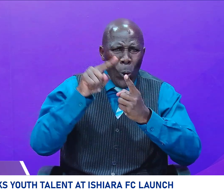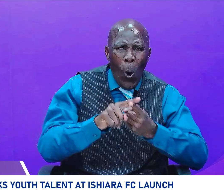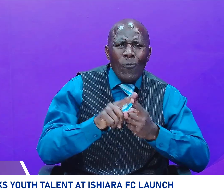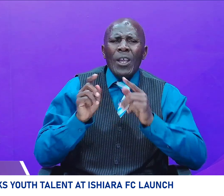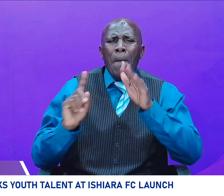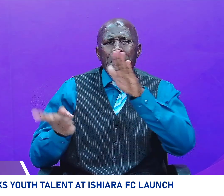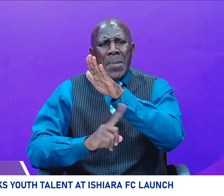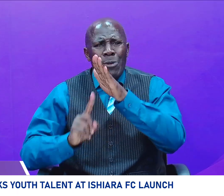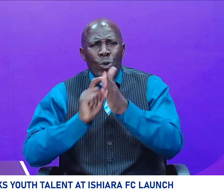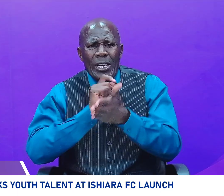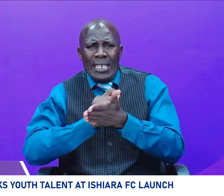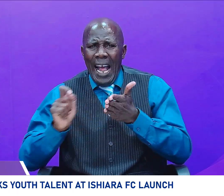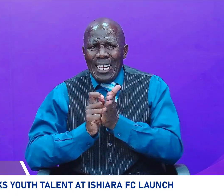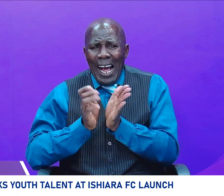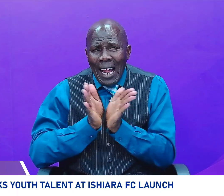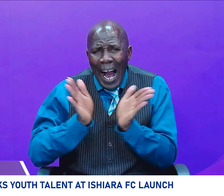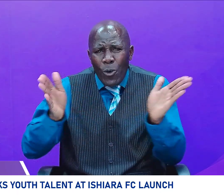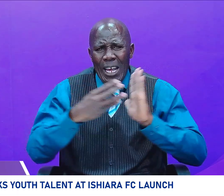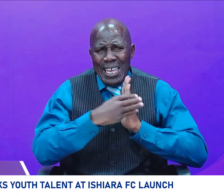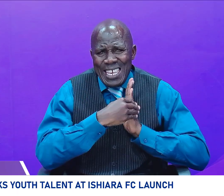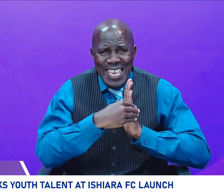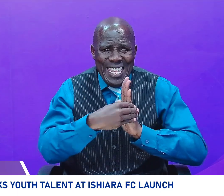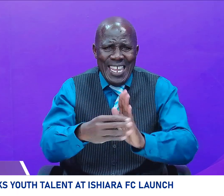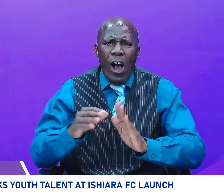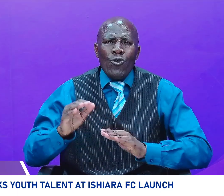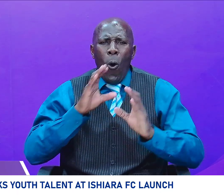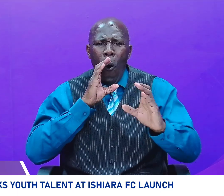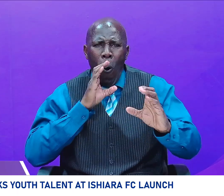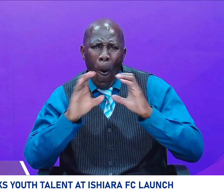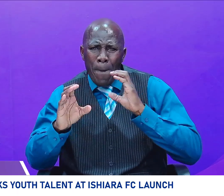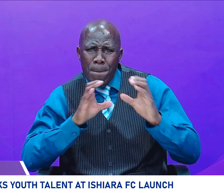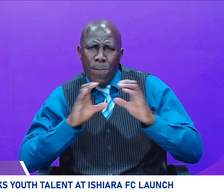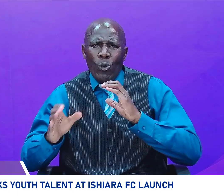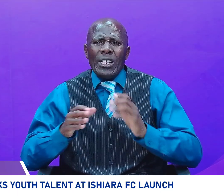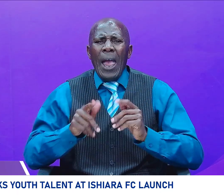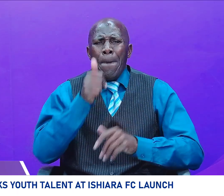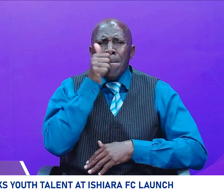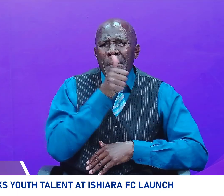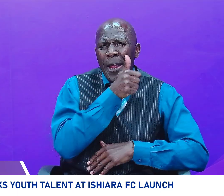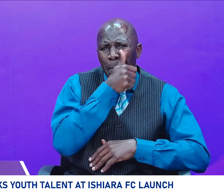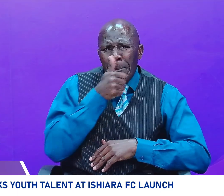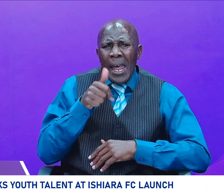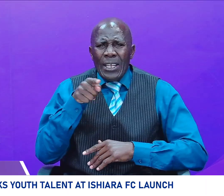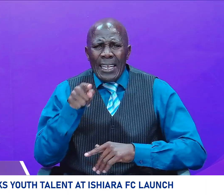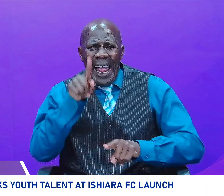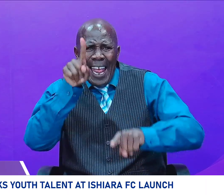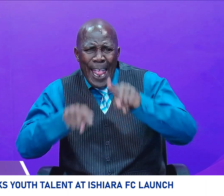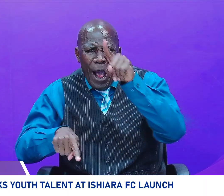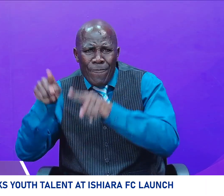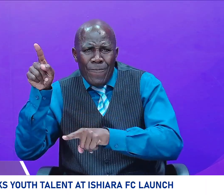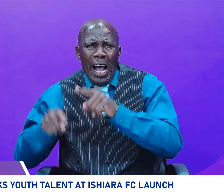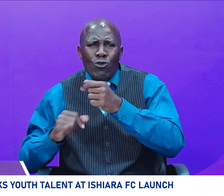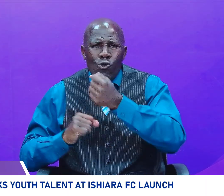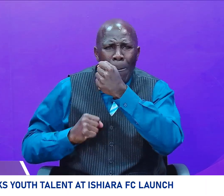The CS urged leaders, communities, and the private sector to support the initiative, noting